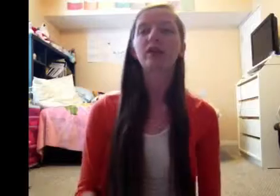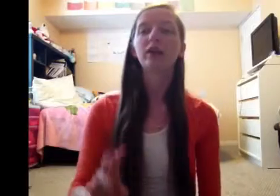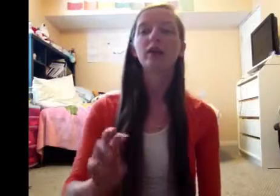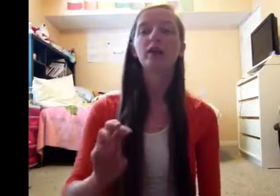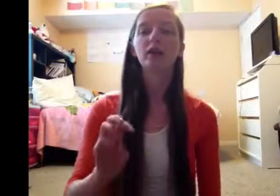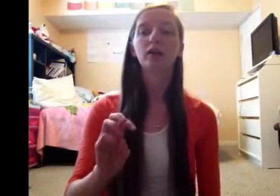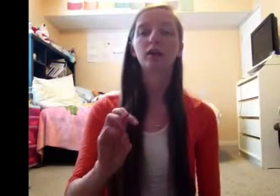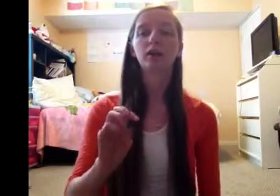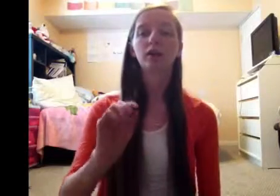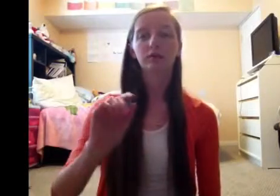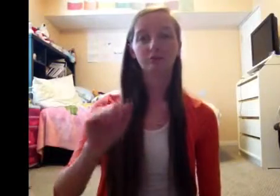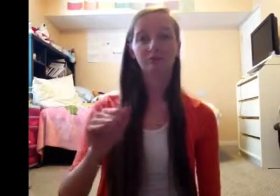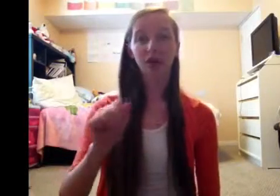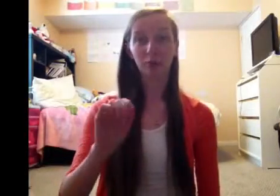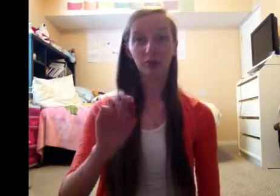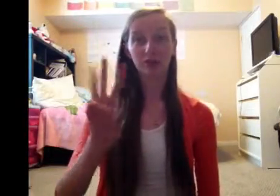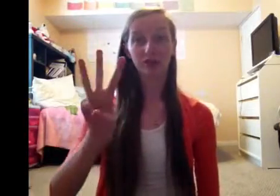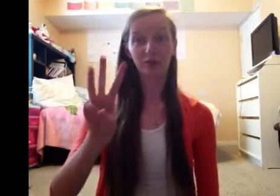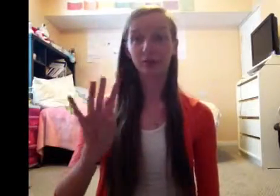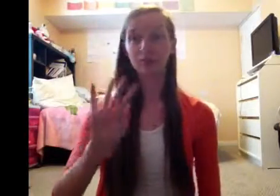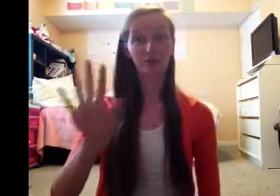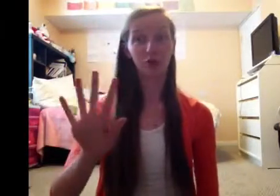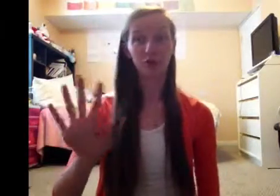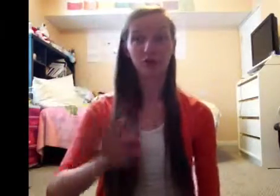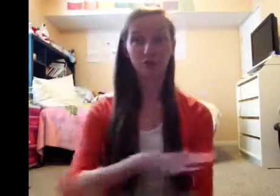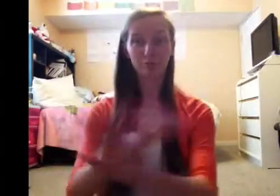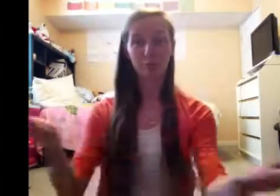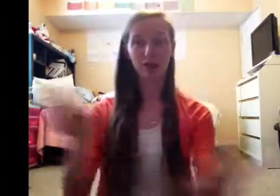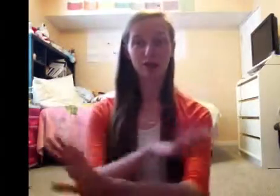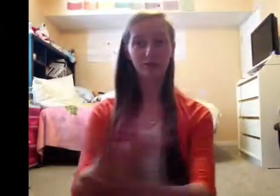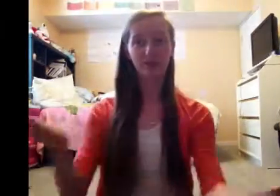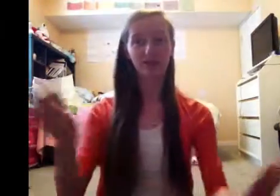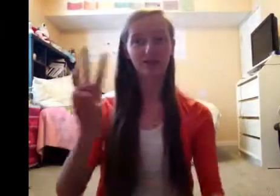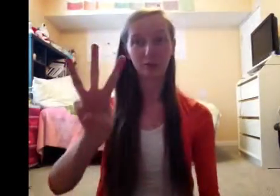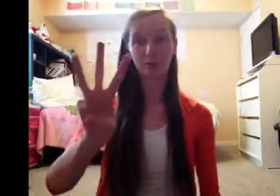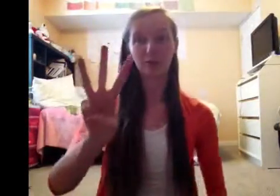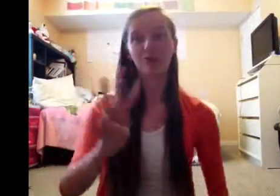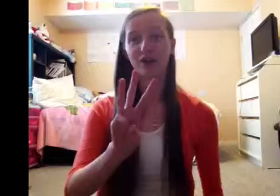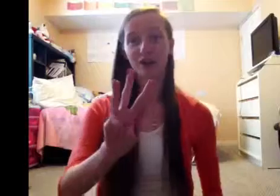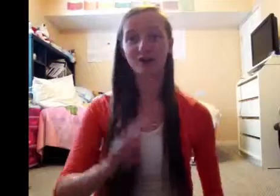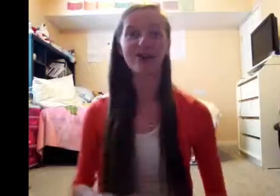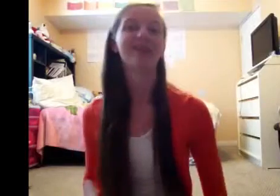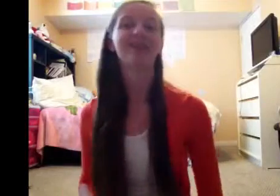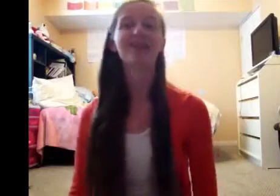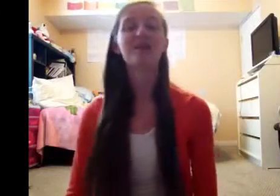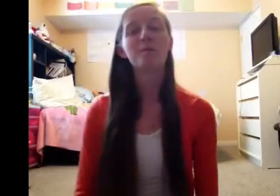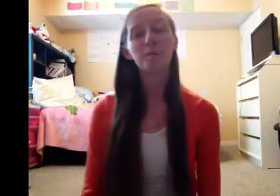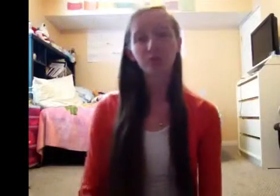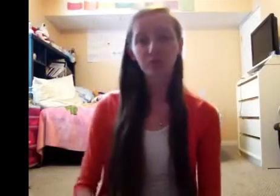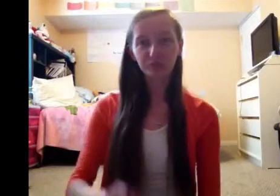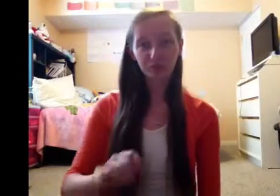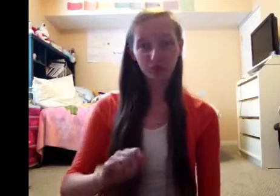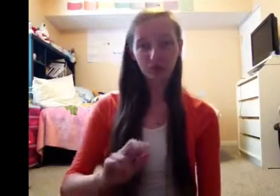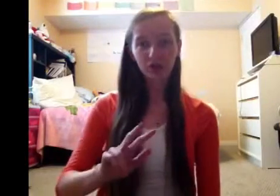like, I almost did this 3. Don't do that. Bad. That's a W, not a 3. So you